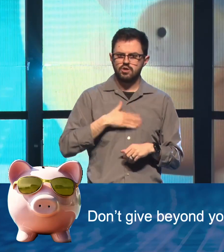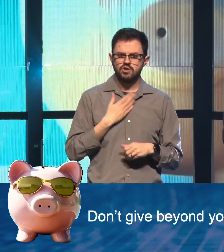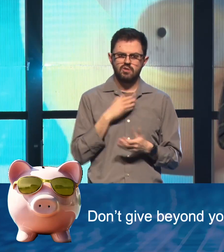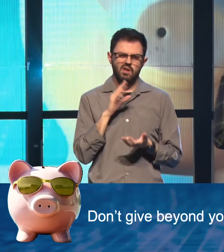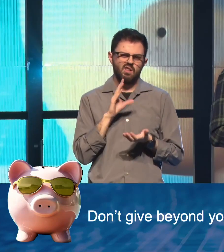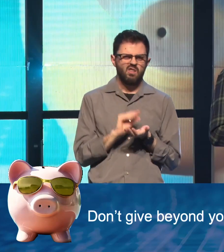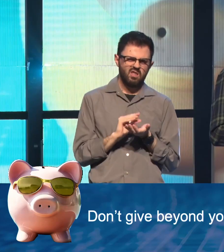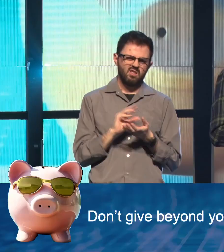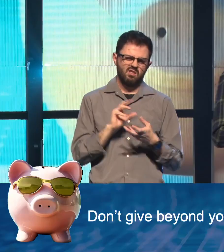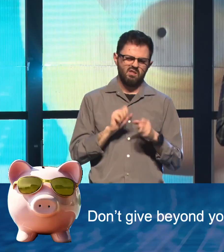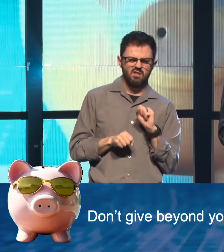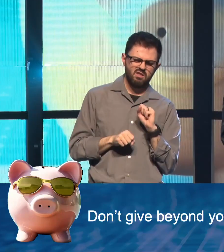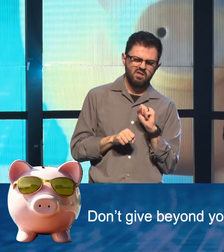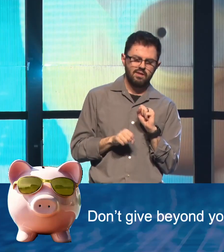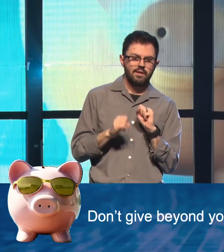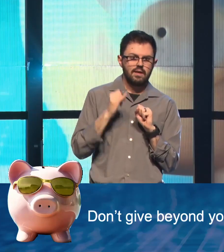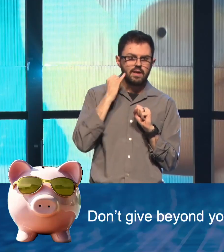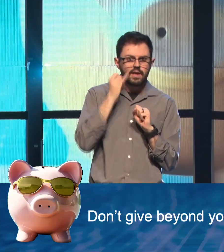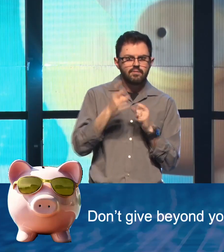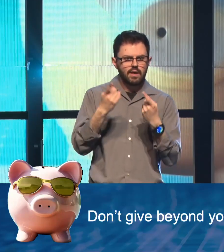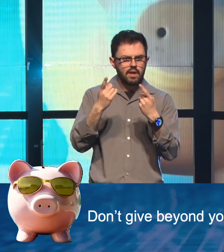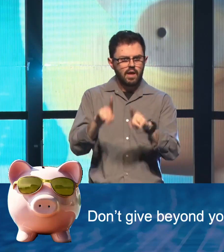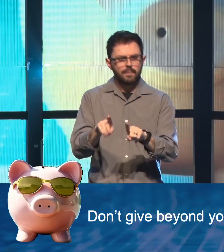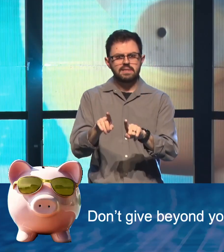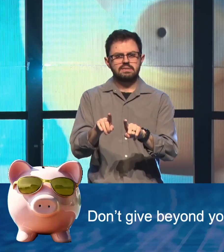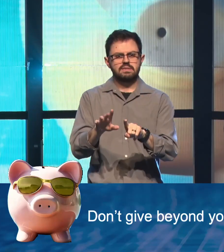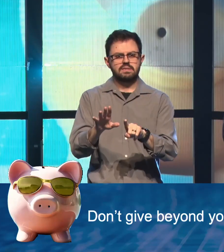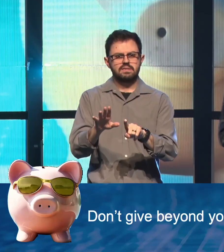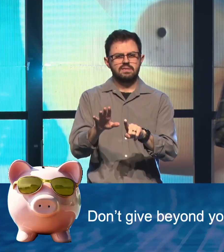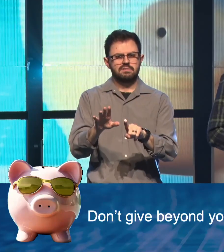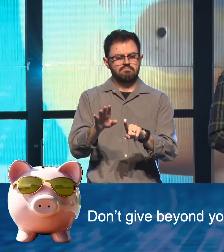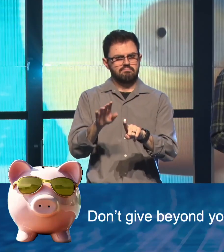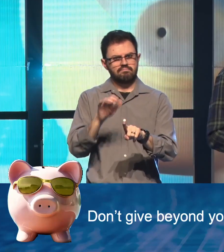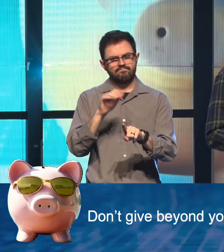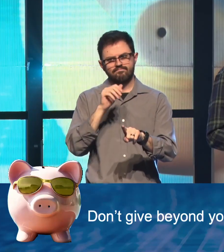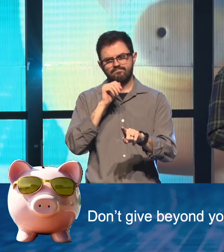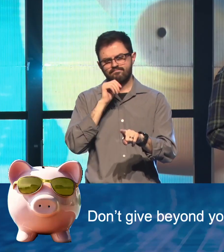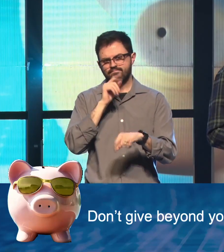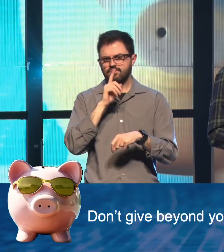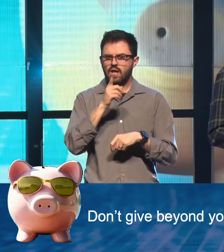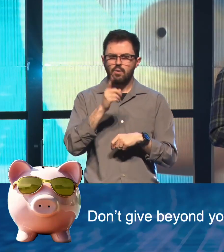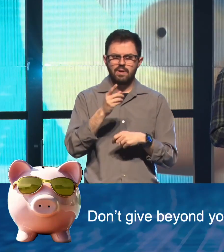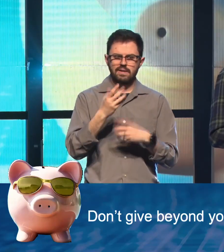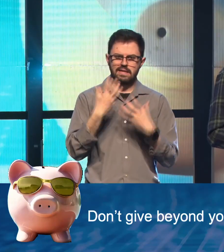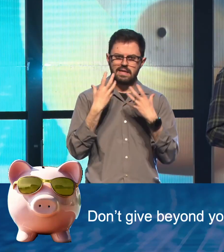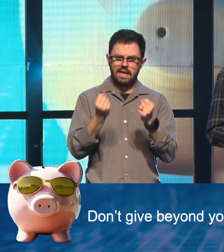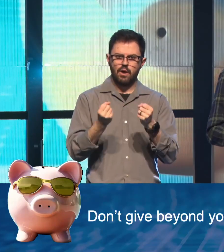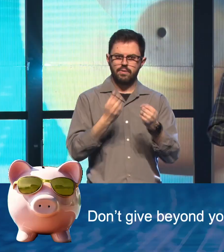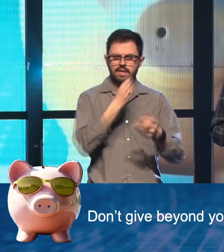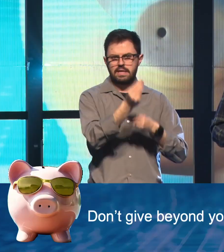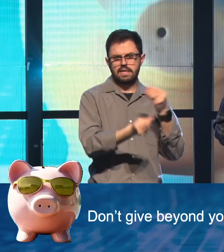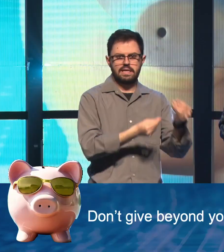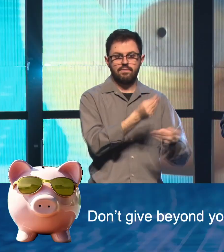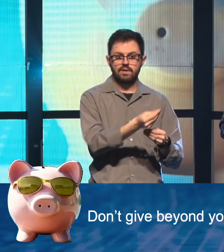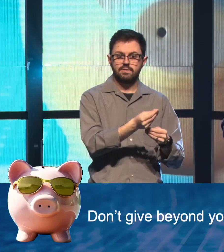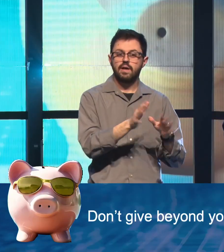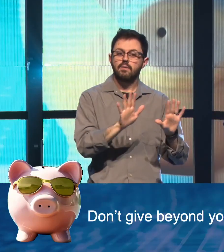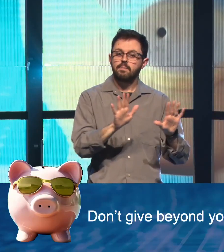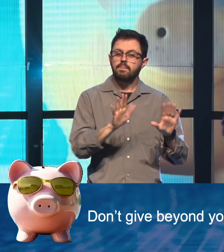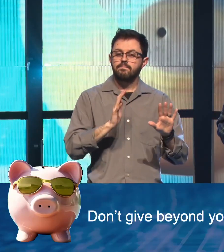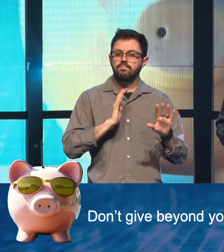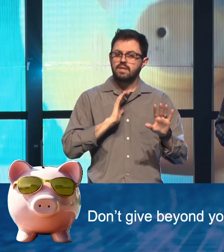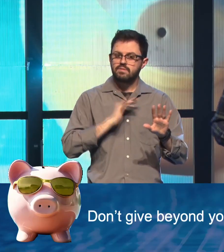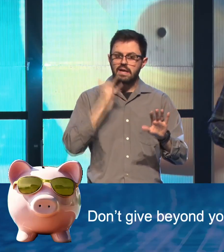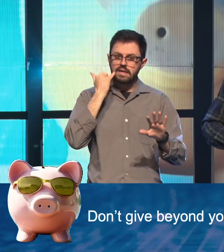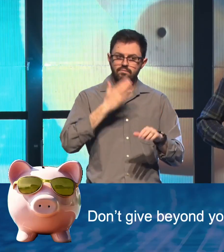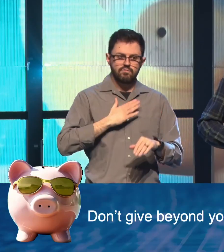give beyond your joy, then you're moving out of the realm, I think, of healthy giving. Now, you can find joy in sacrifice, don't get me